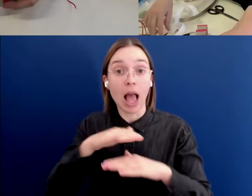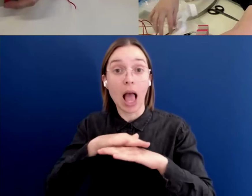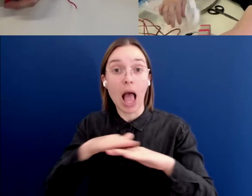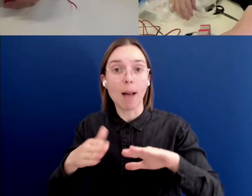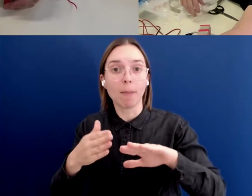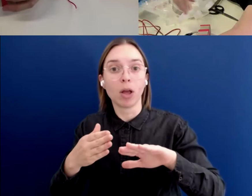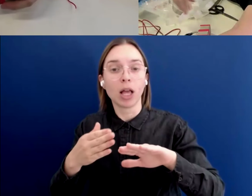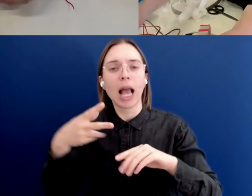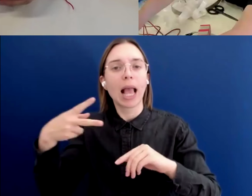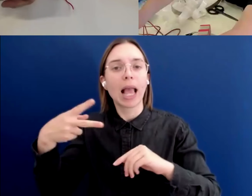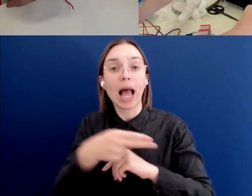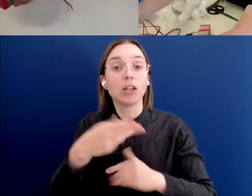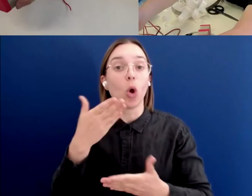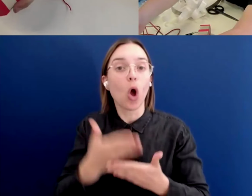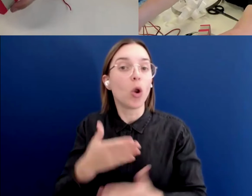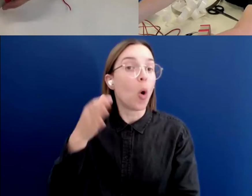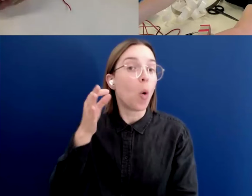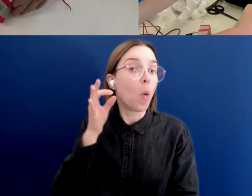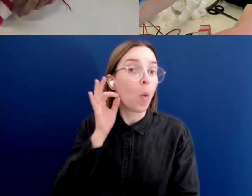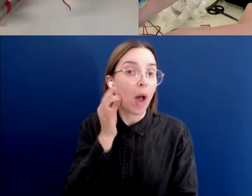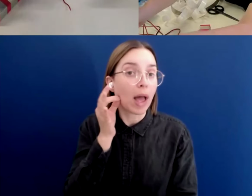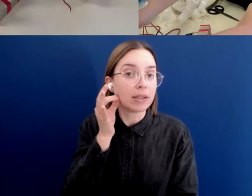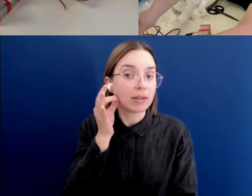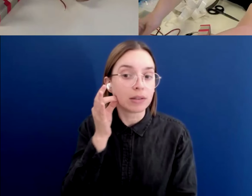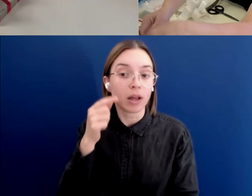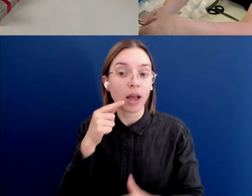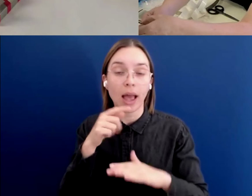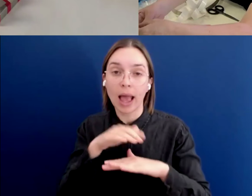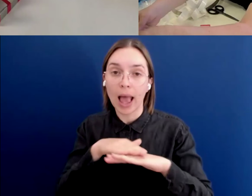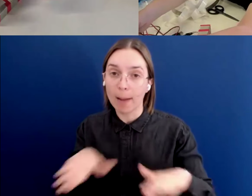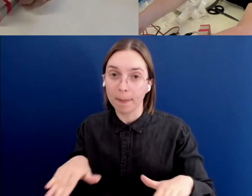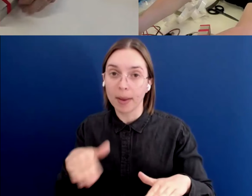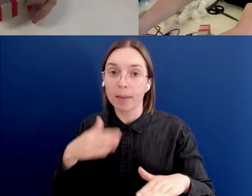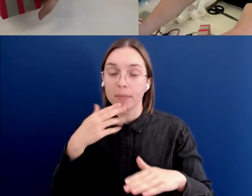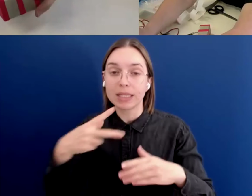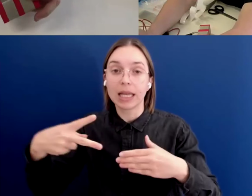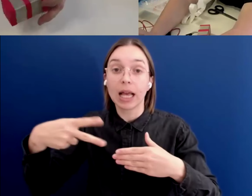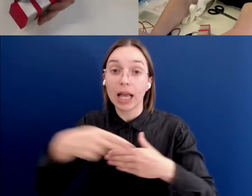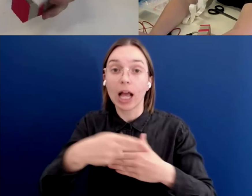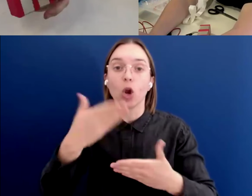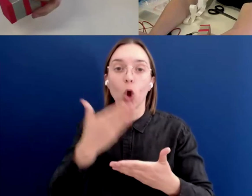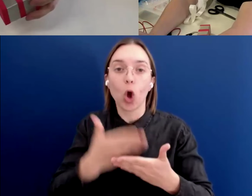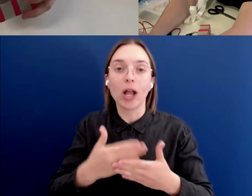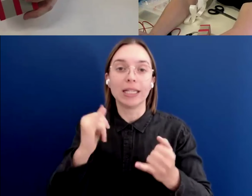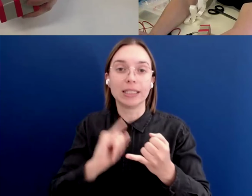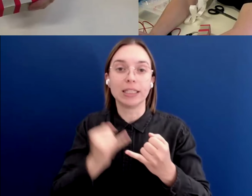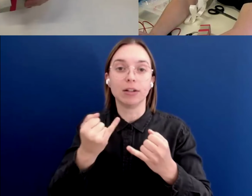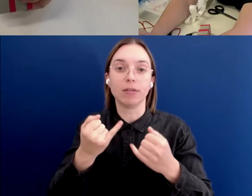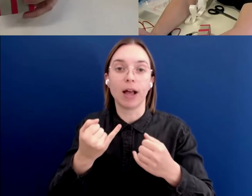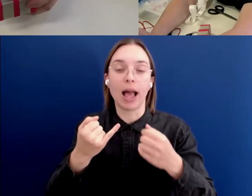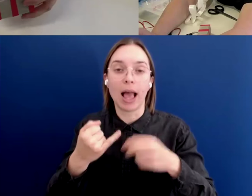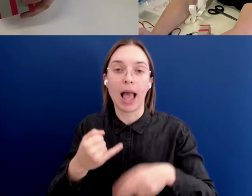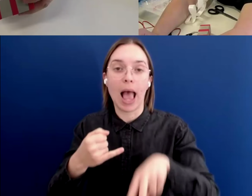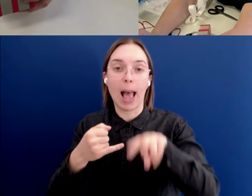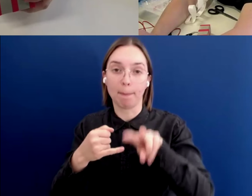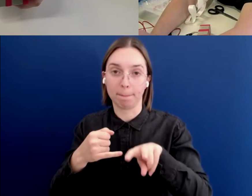is super, makes a difference to the experience. I'm then going to, I've got those 2 flaps